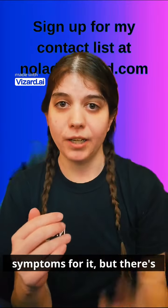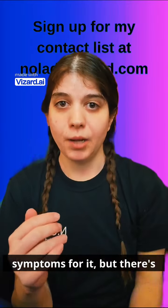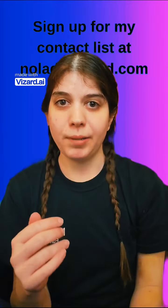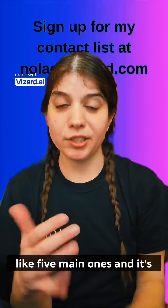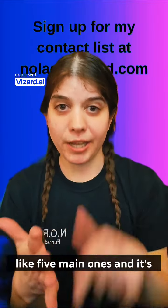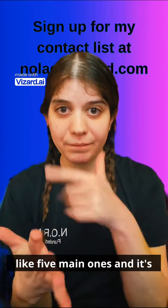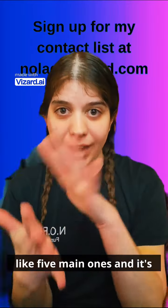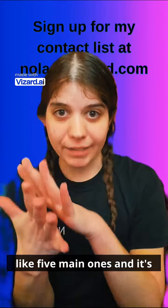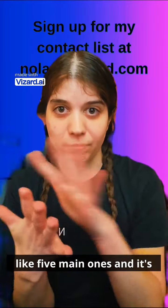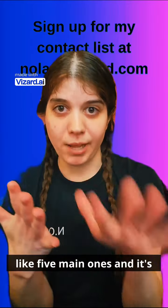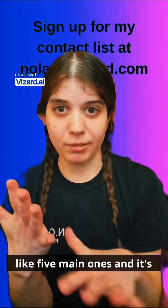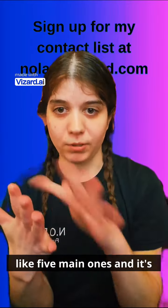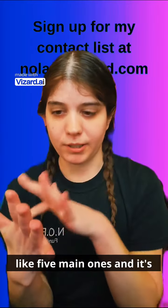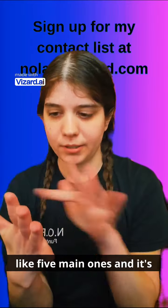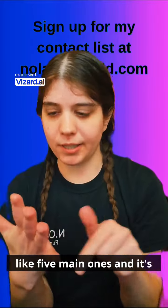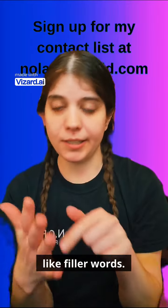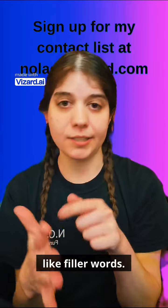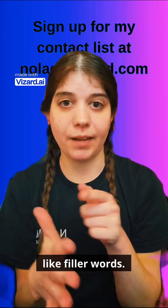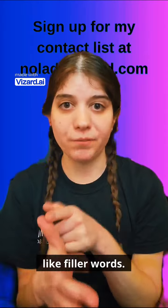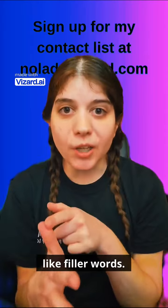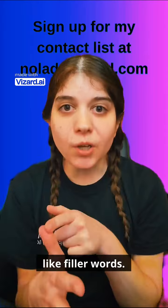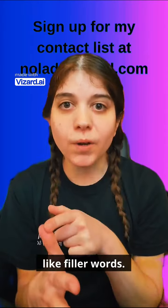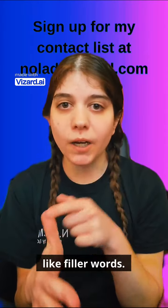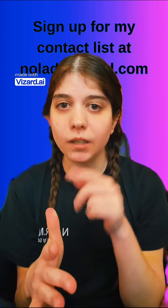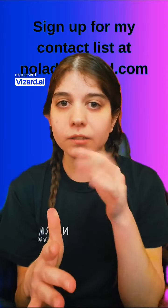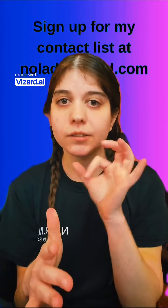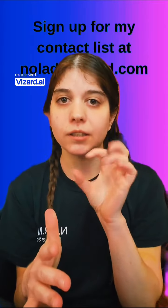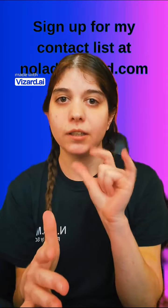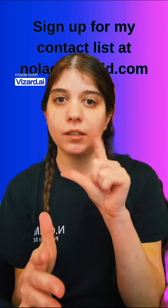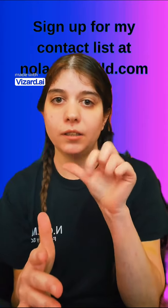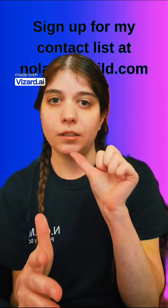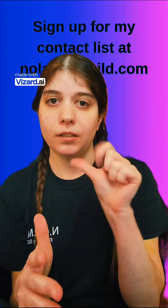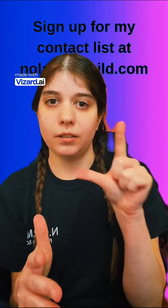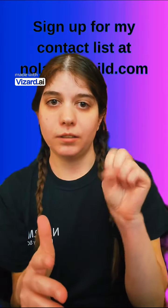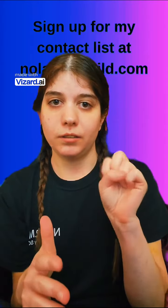but there's like 5 main ones, and it's like filler words,